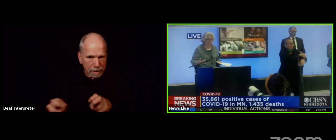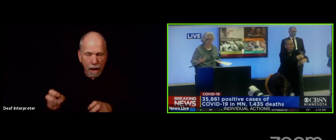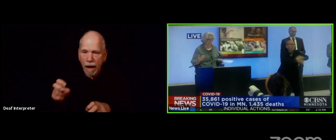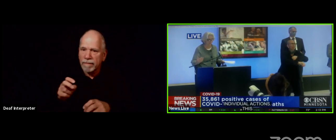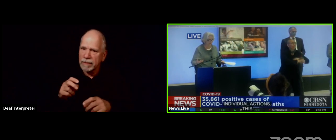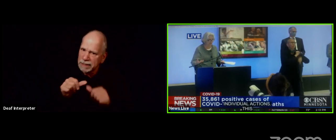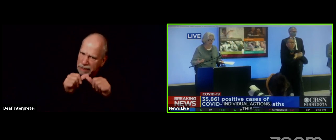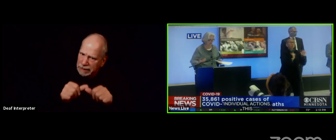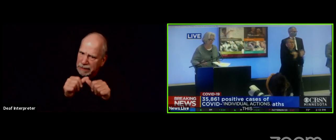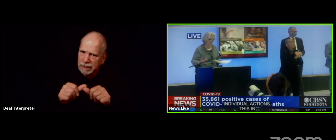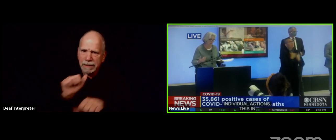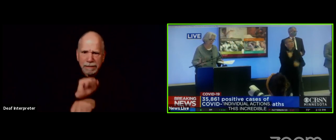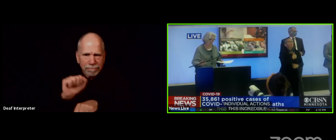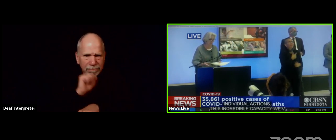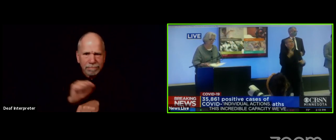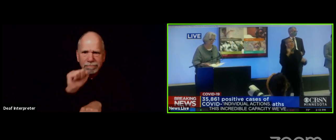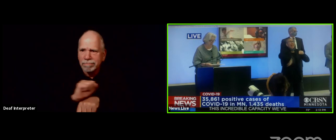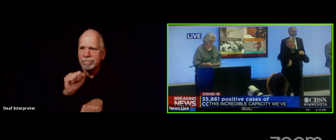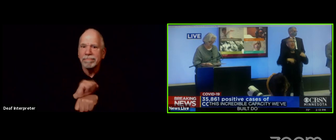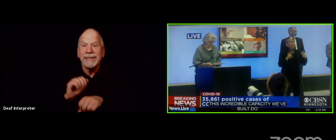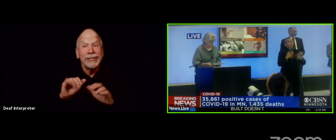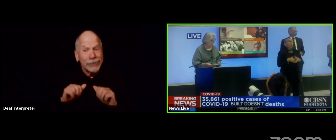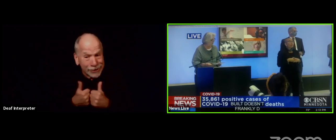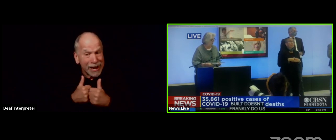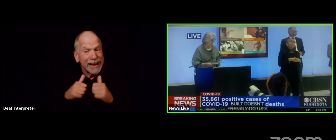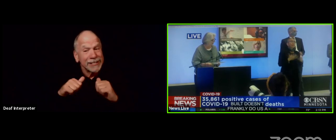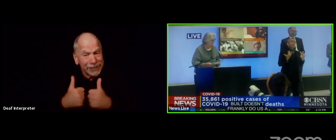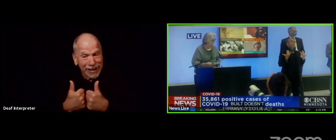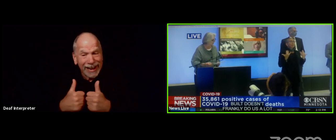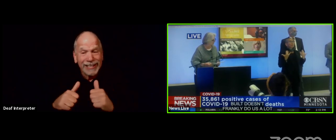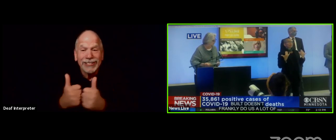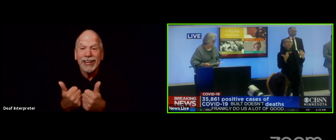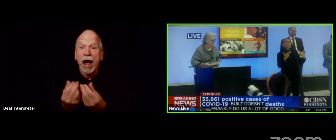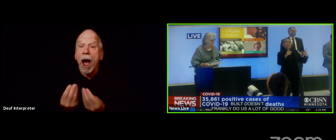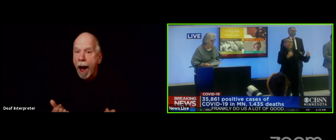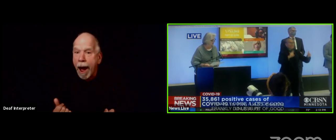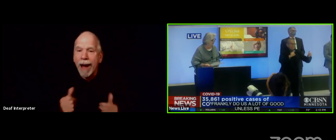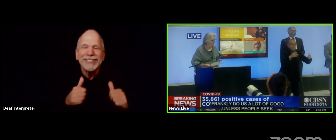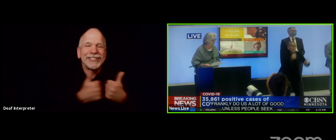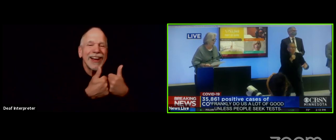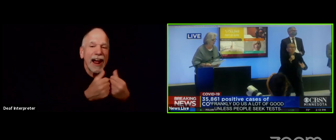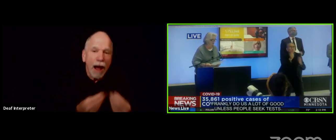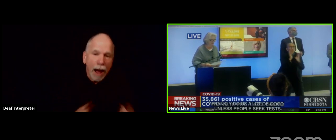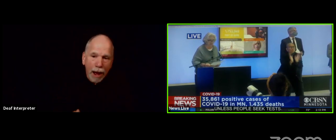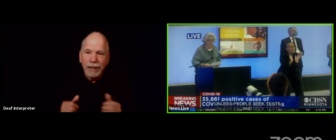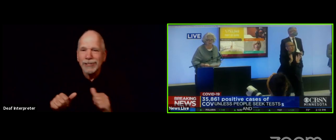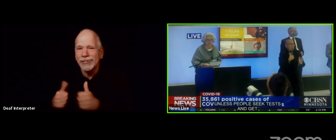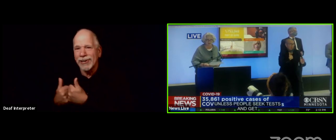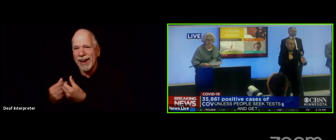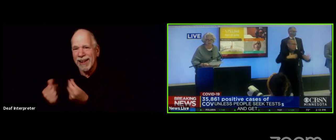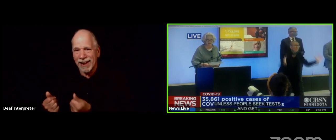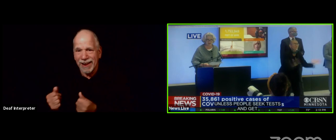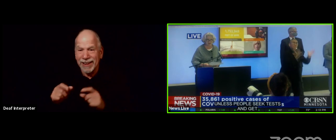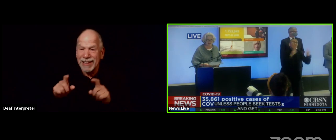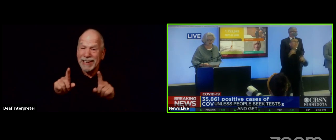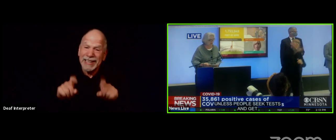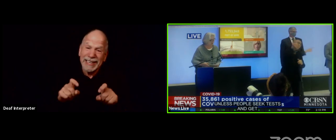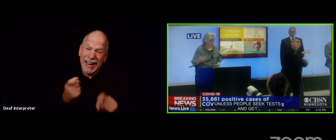people seek tests and get tested. So we're, again, just strongly encouraging people, especially as we come